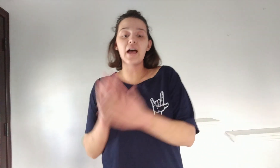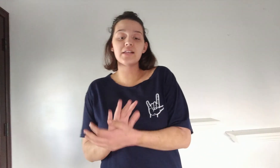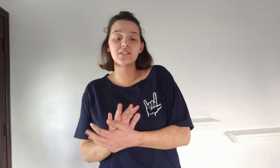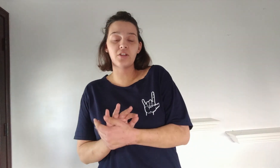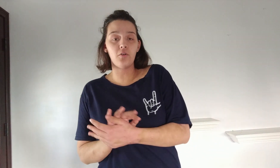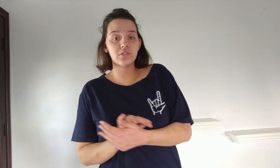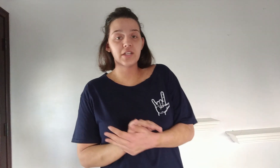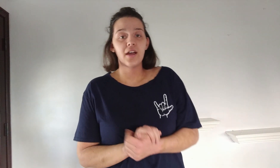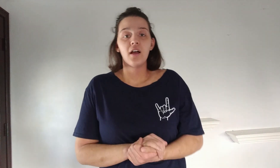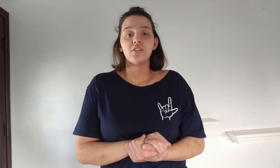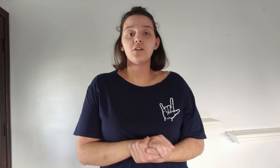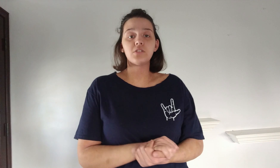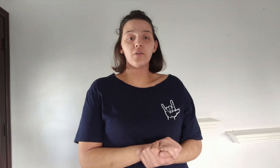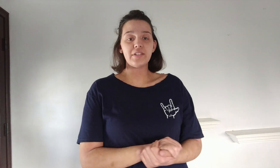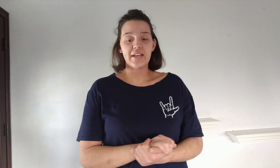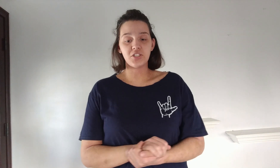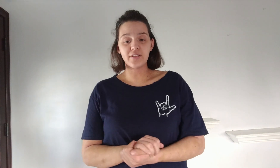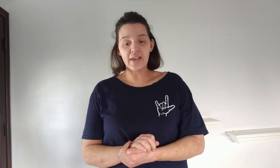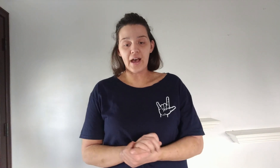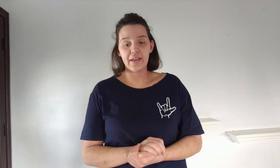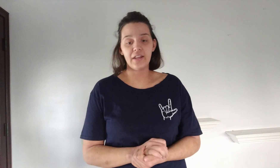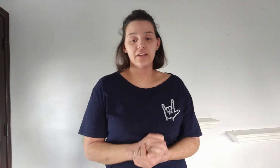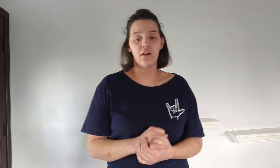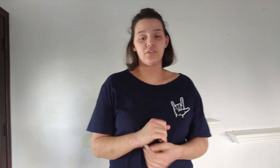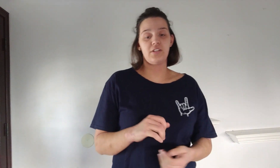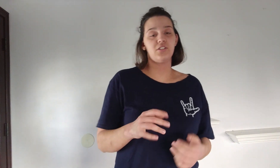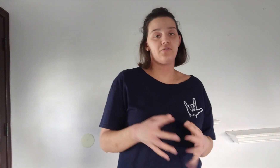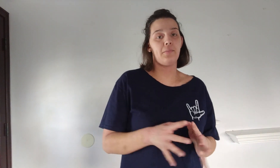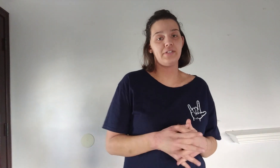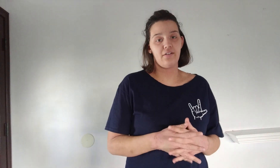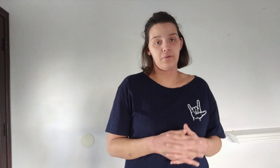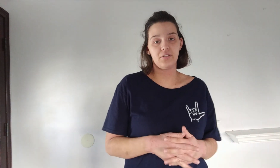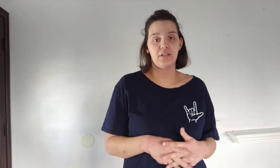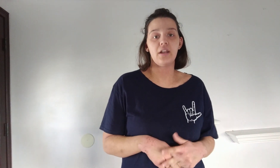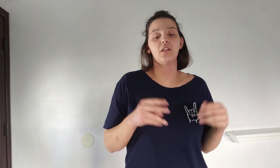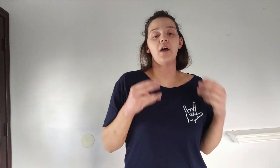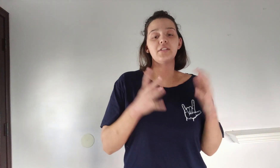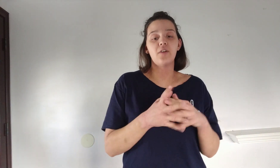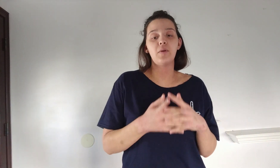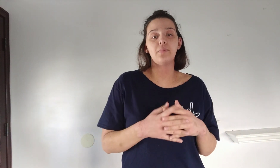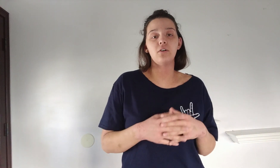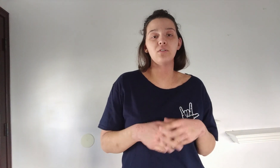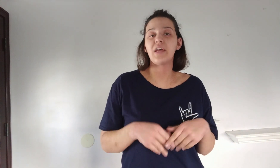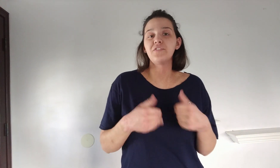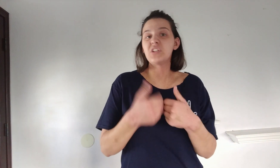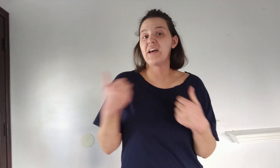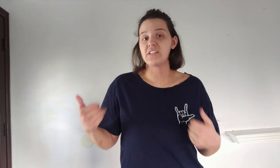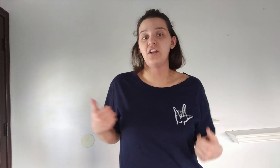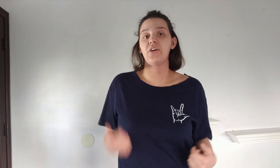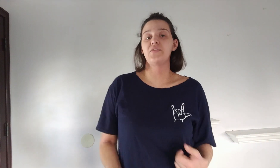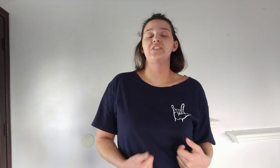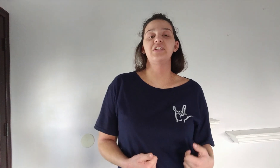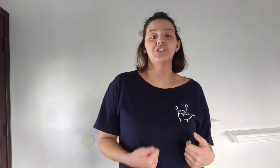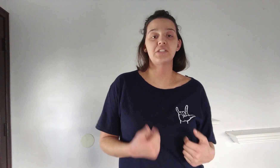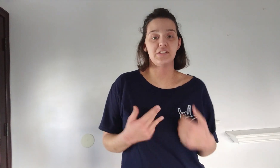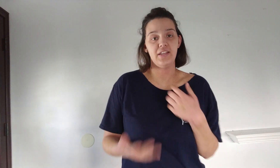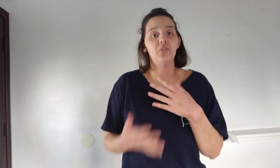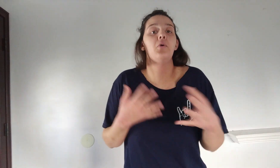last don't. So don't intentionally hide a conversation from a deaf person. A lot of deaf people like feel left out of conversations because they don't know what's